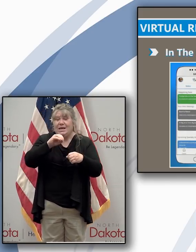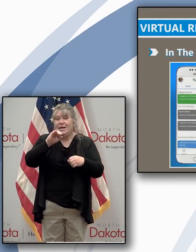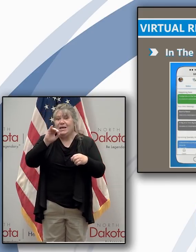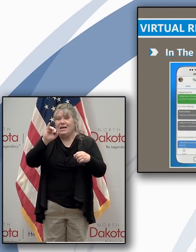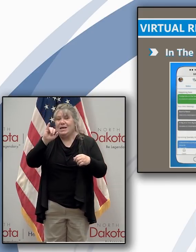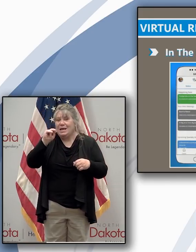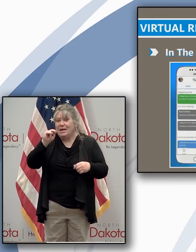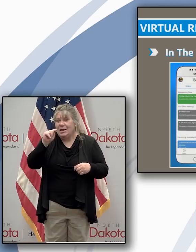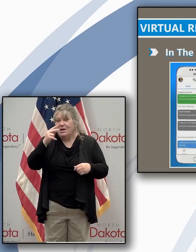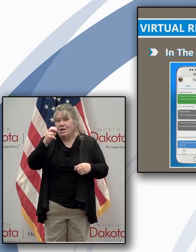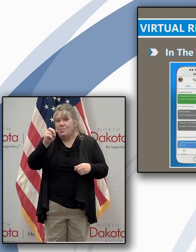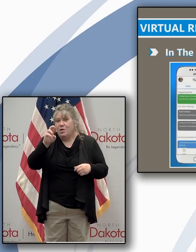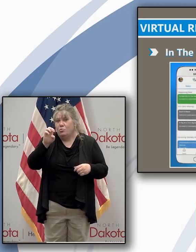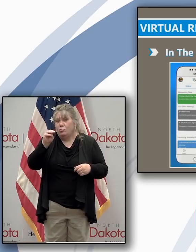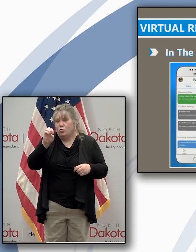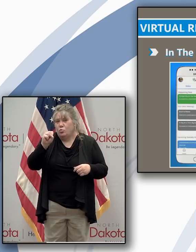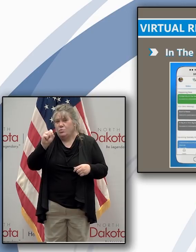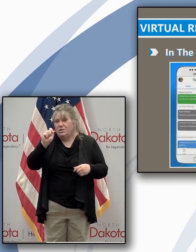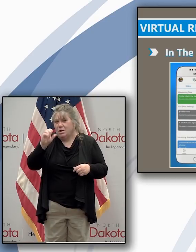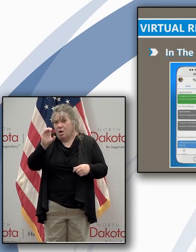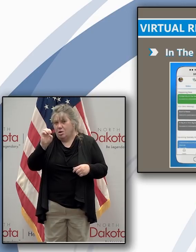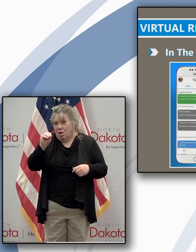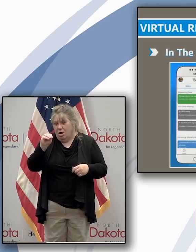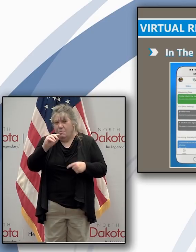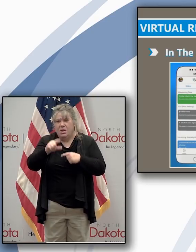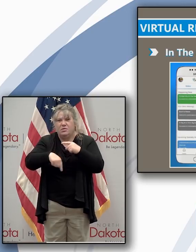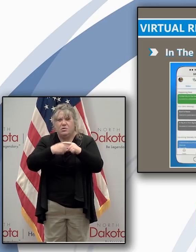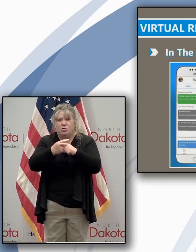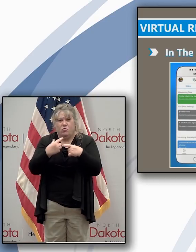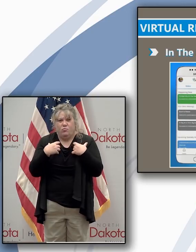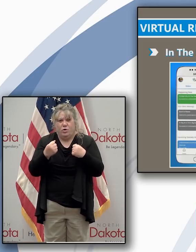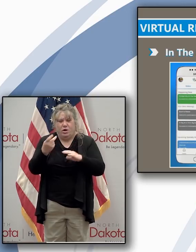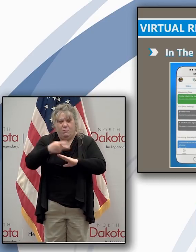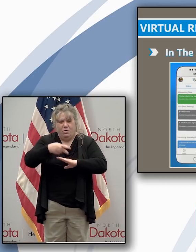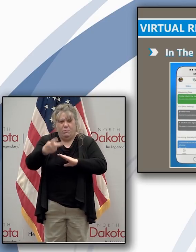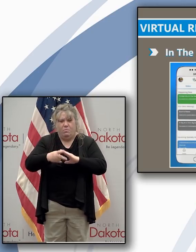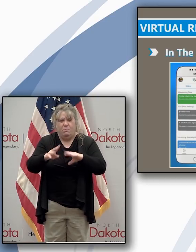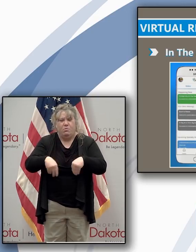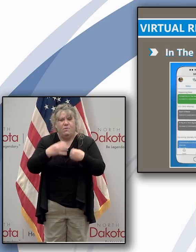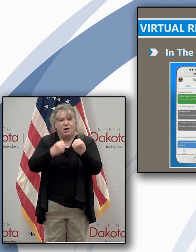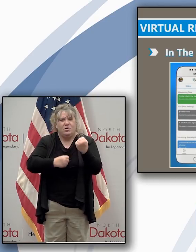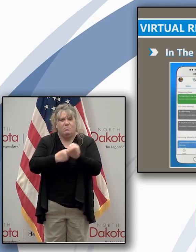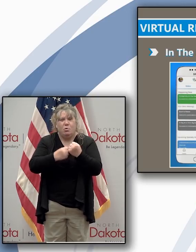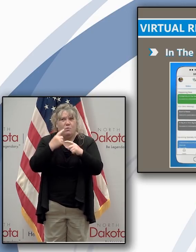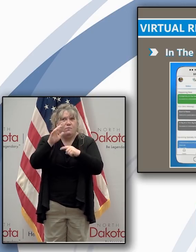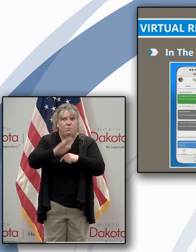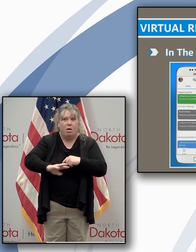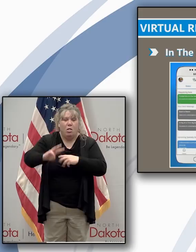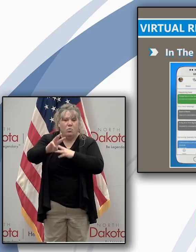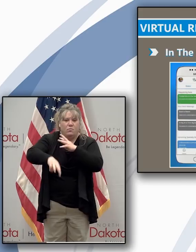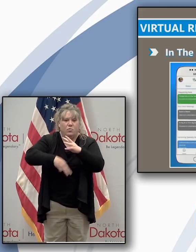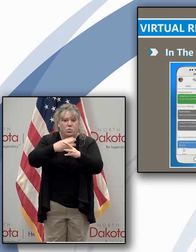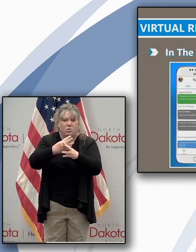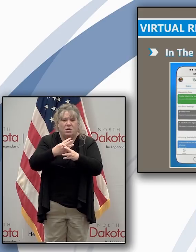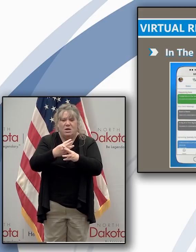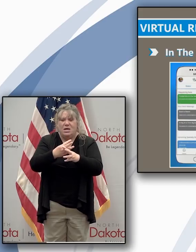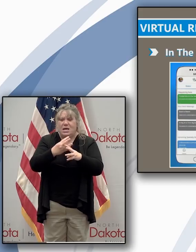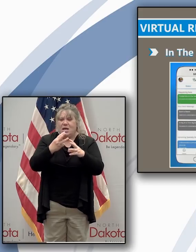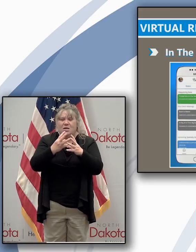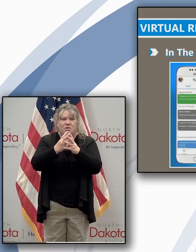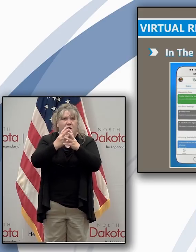InTheRooms.com is this tool, and it's a global recovery community providing support from around the world. It's got a vast array of